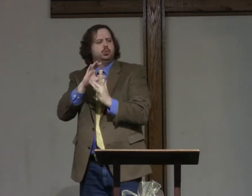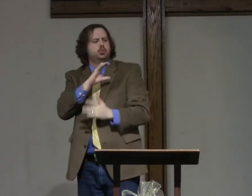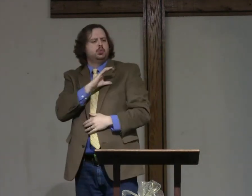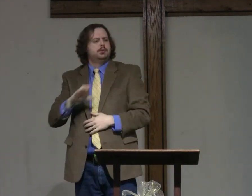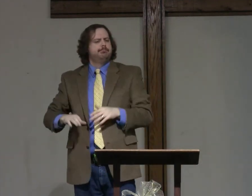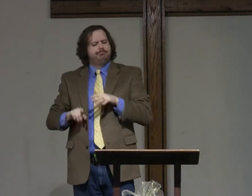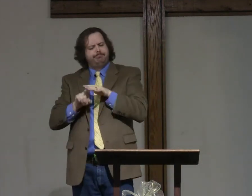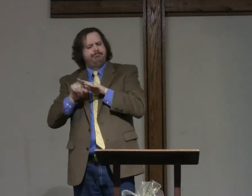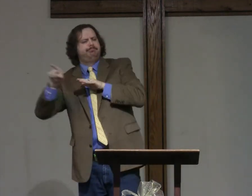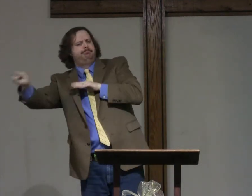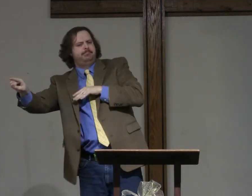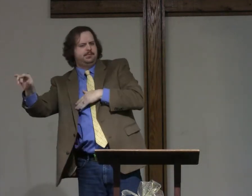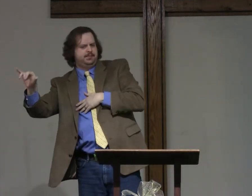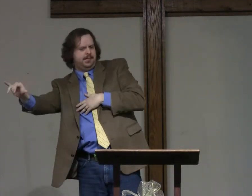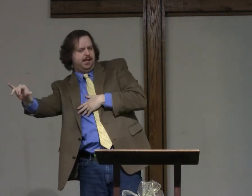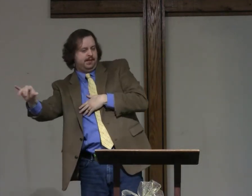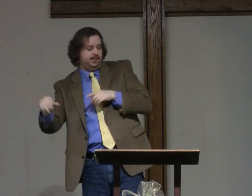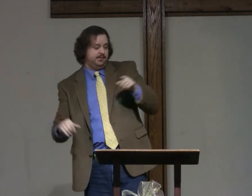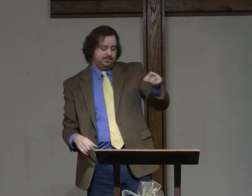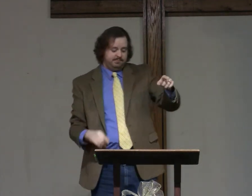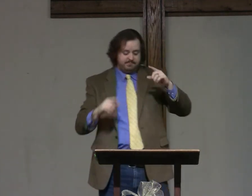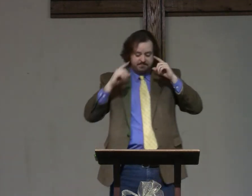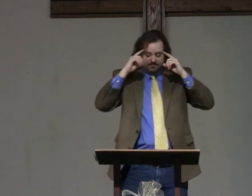into Egypt, escape into Egypt to be saved.